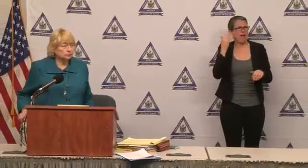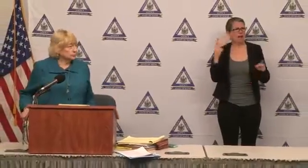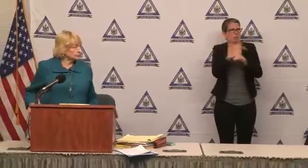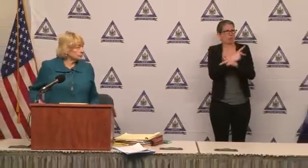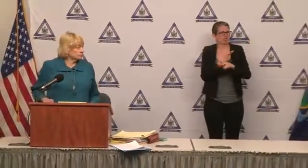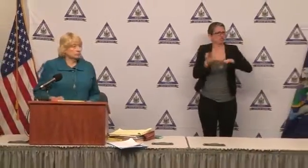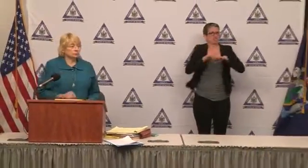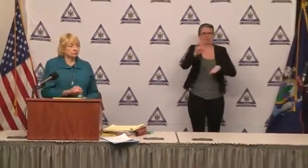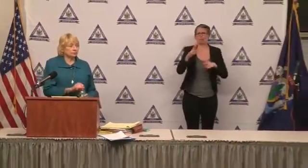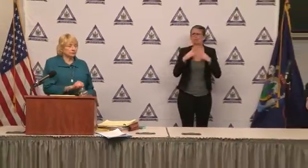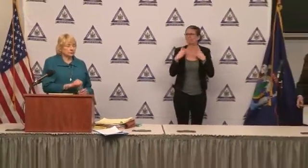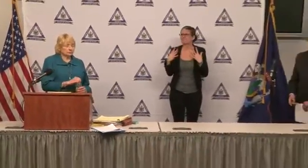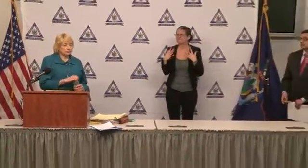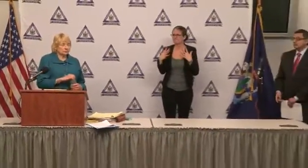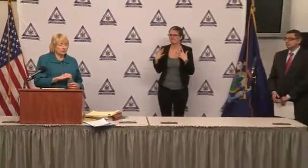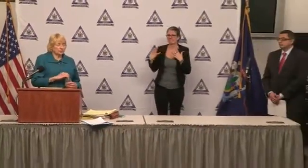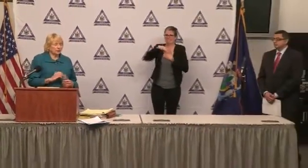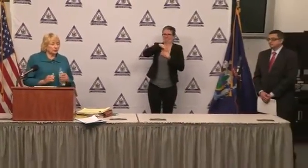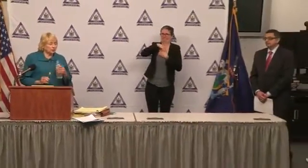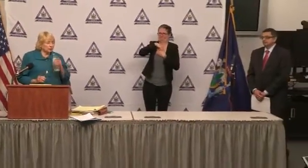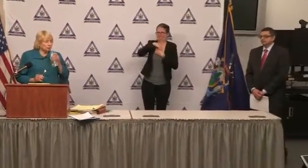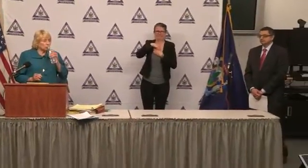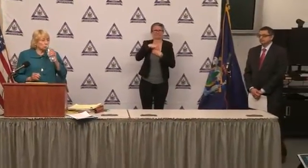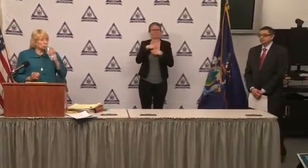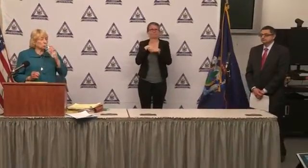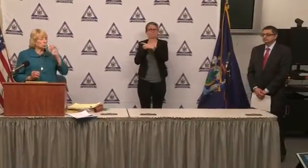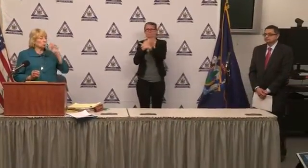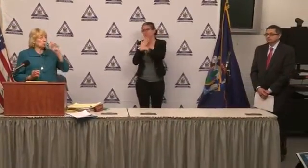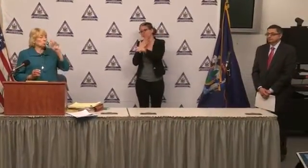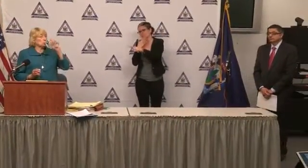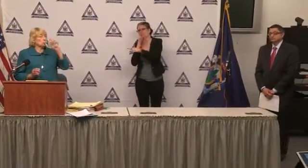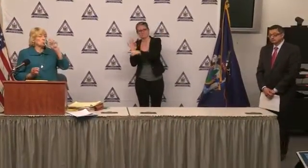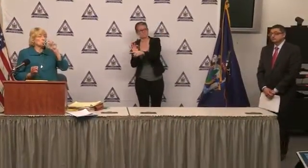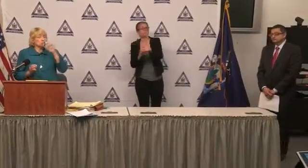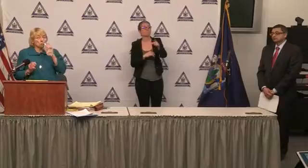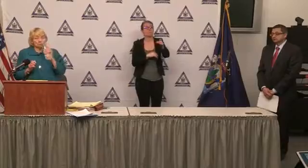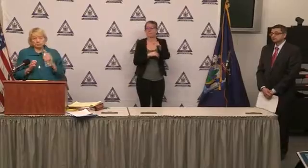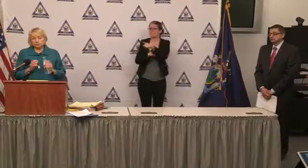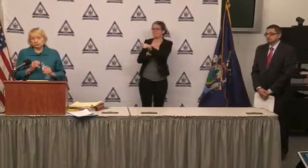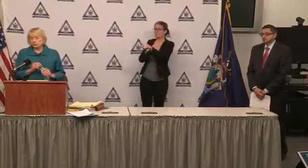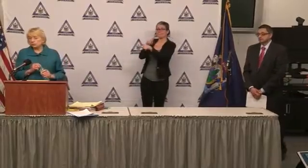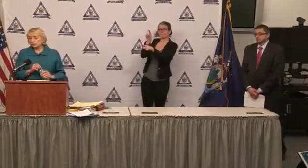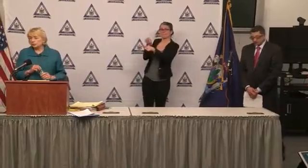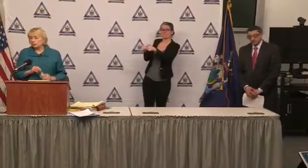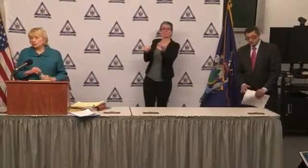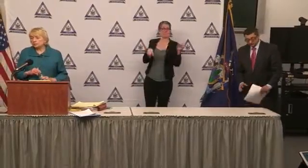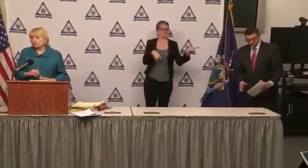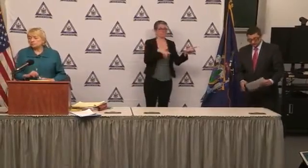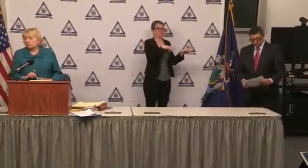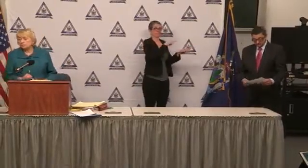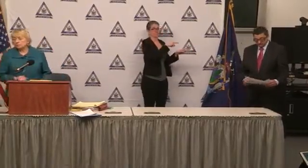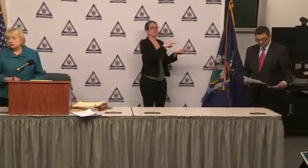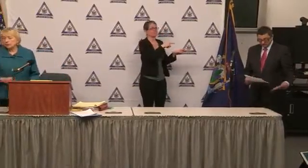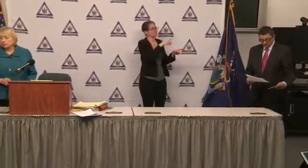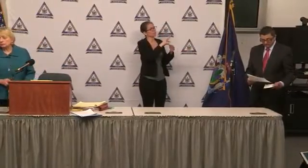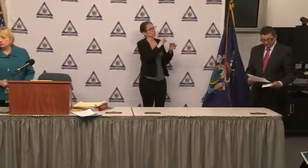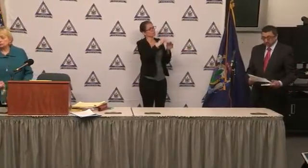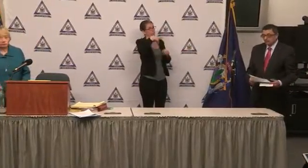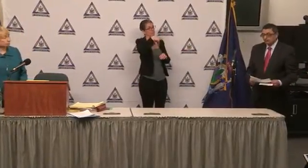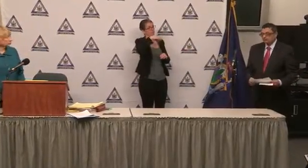Okay. Well, thank you very much for taking this call. Thank you, Nick. Dr. Shaw, I have a question for you. The personal protective equipment with the infusion of